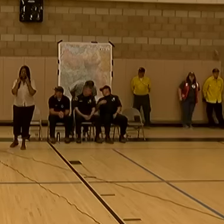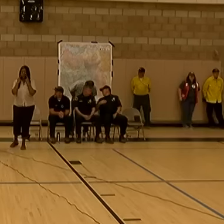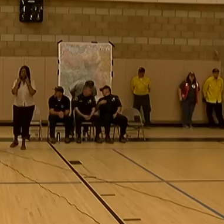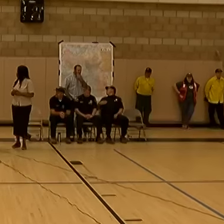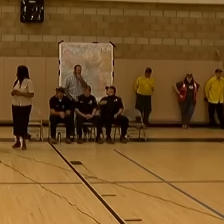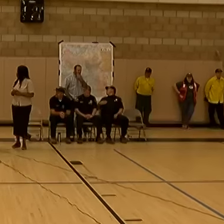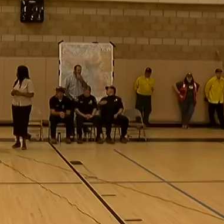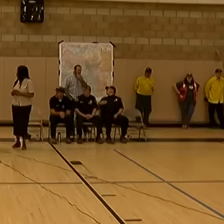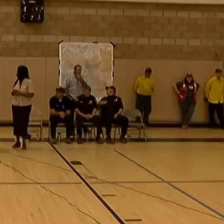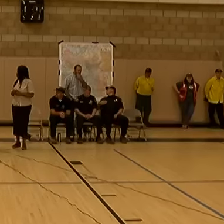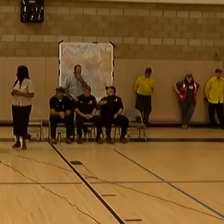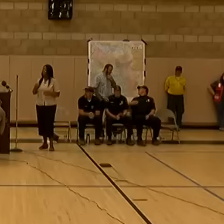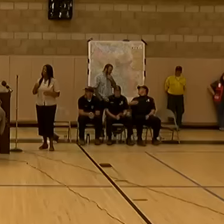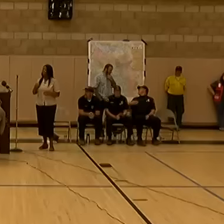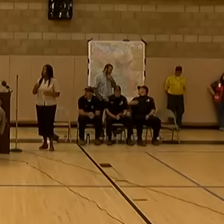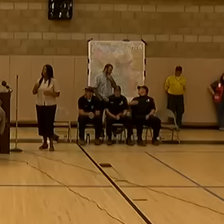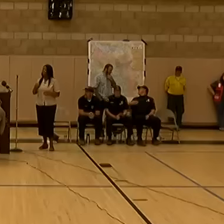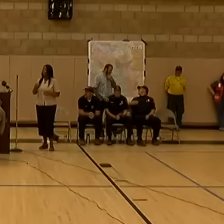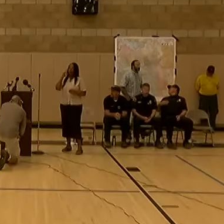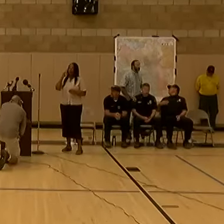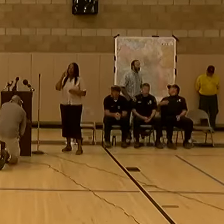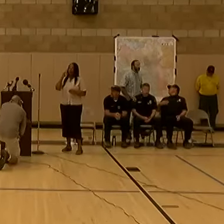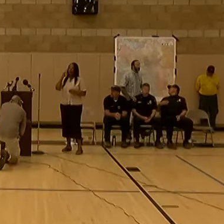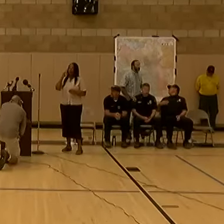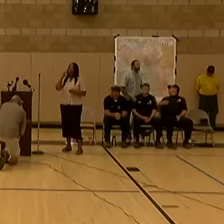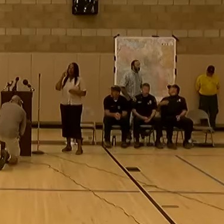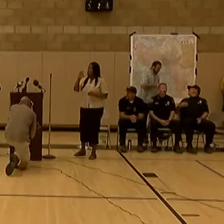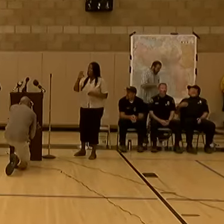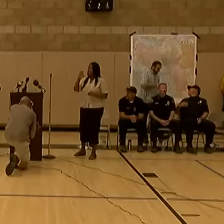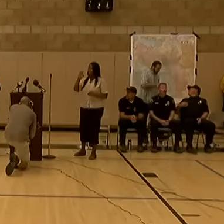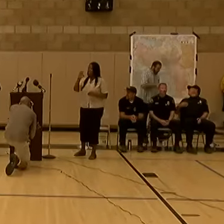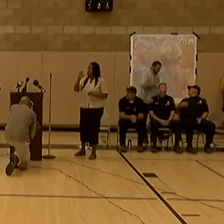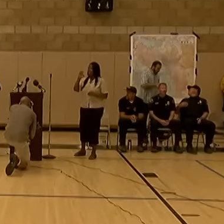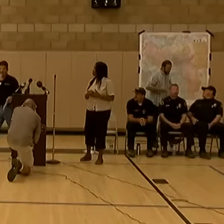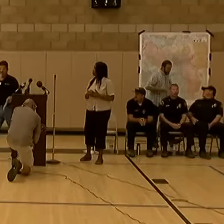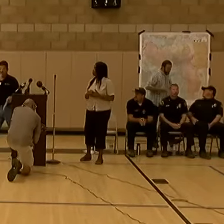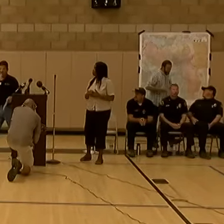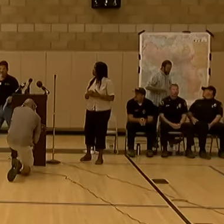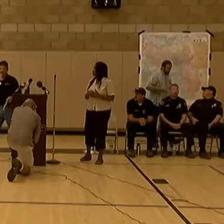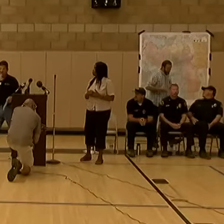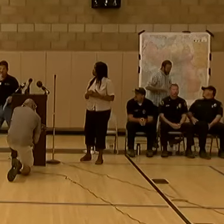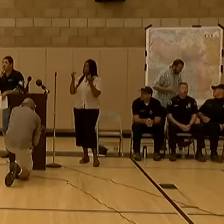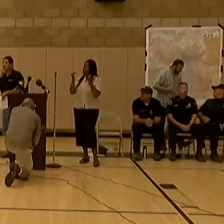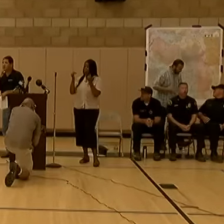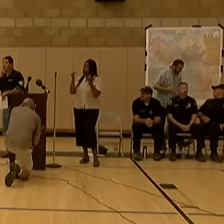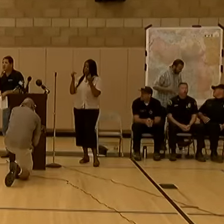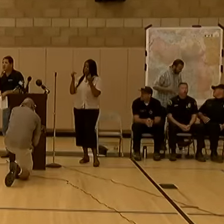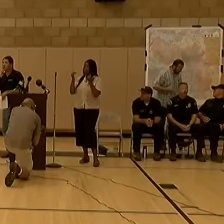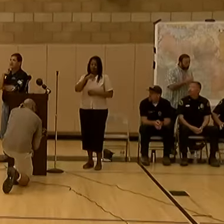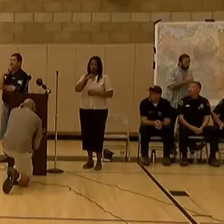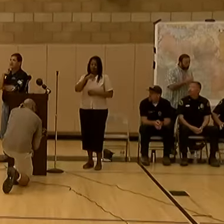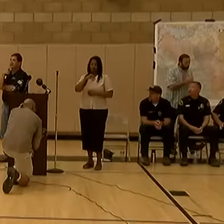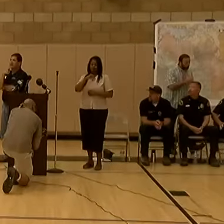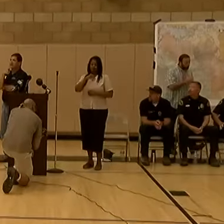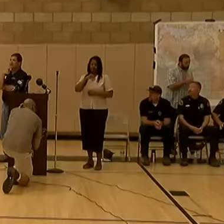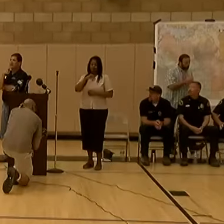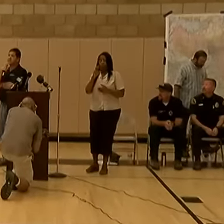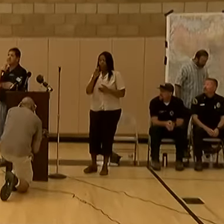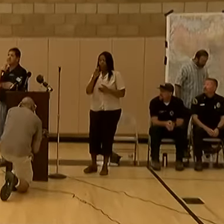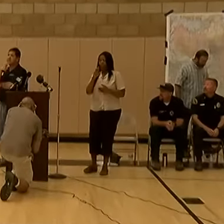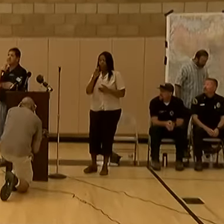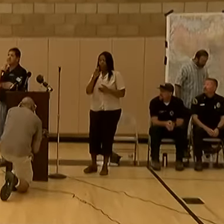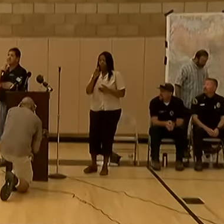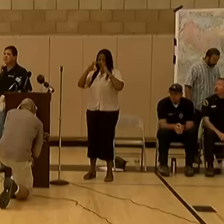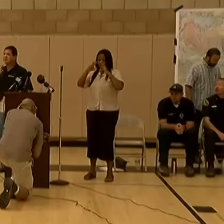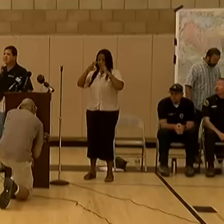I wish Southern California Edison had an answer to the question. Speak up real loud. Right now we're currently